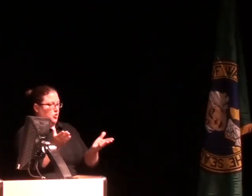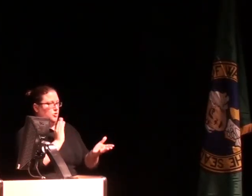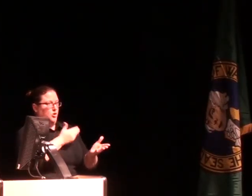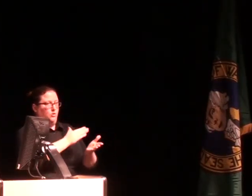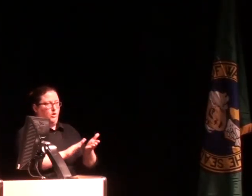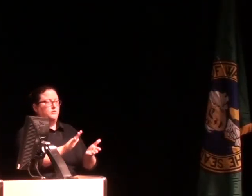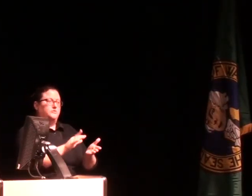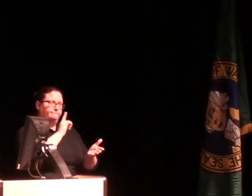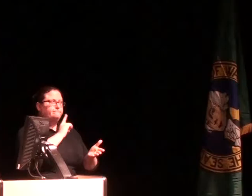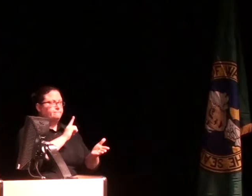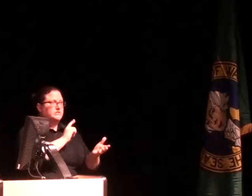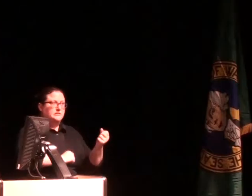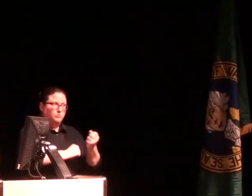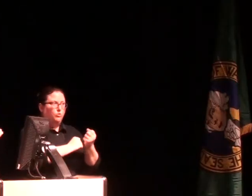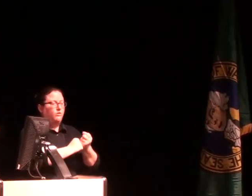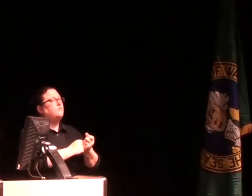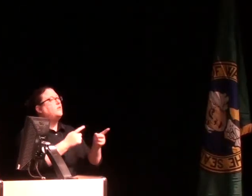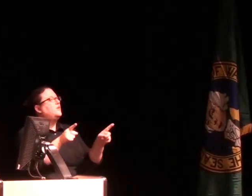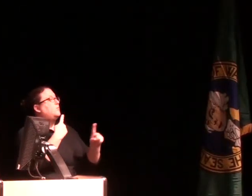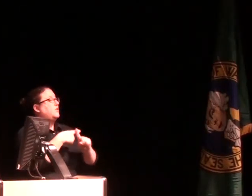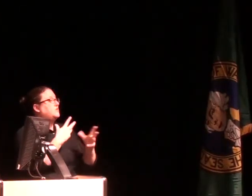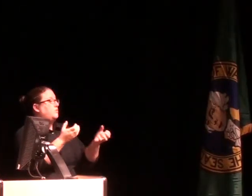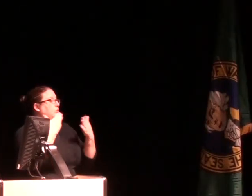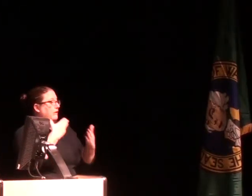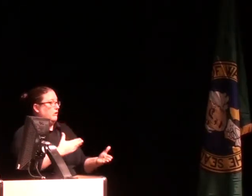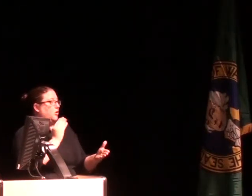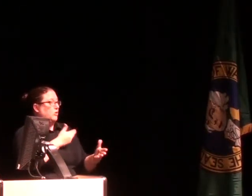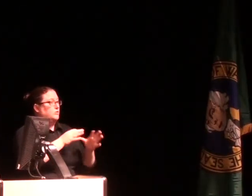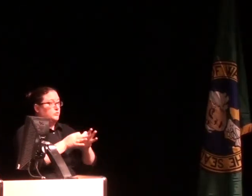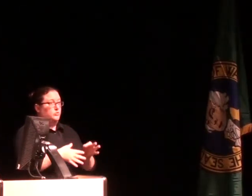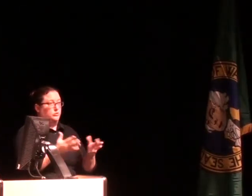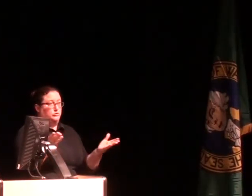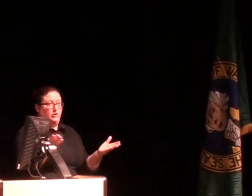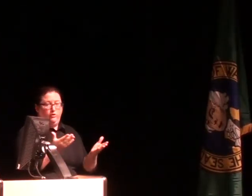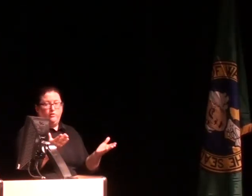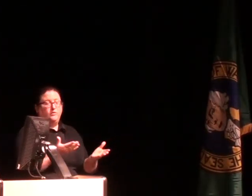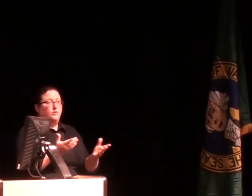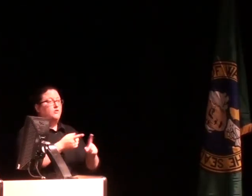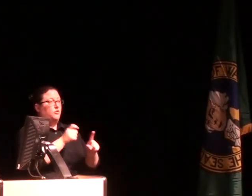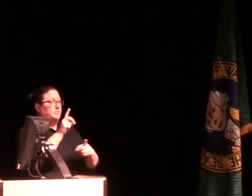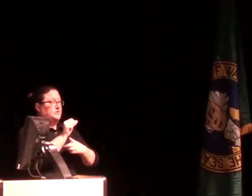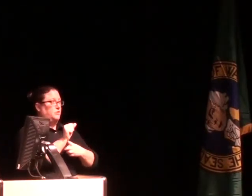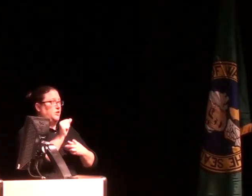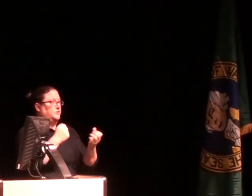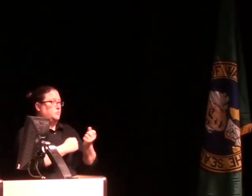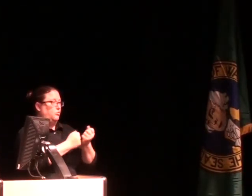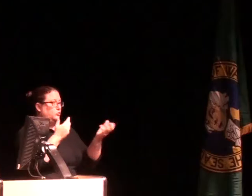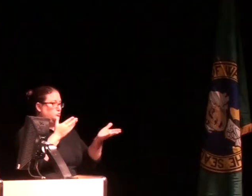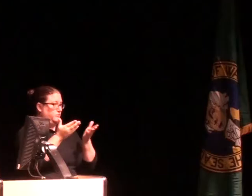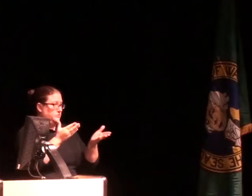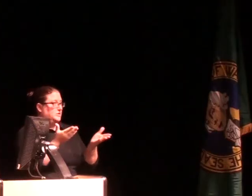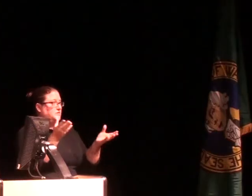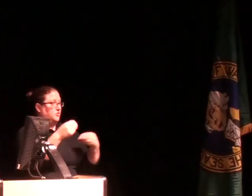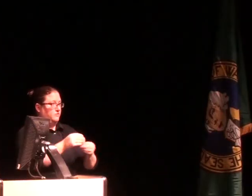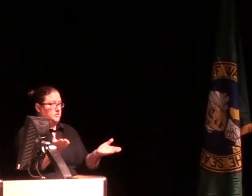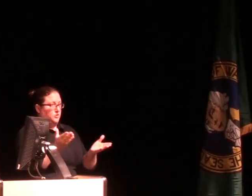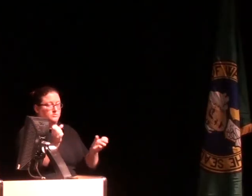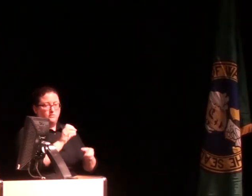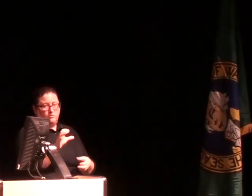also, I would like to thank our interpreters who are with us today from Disability Support Services here at